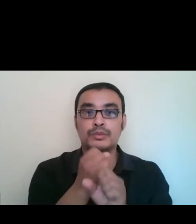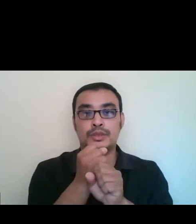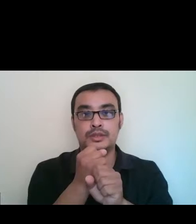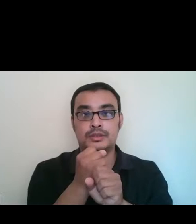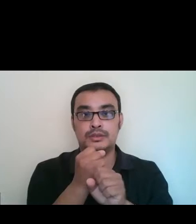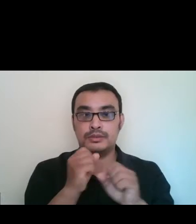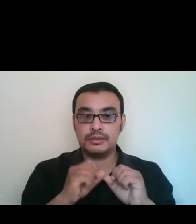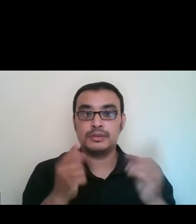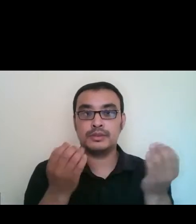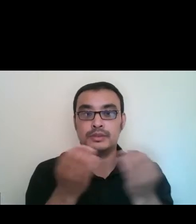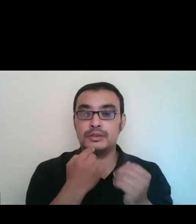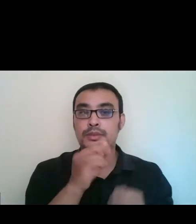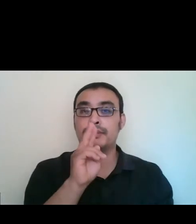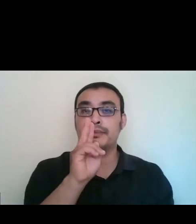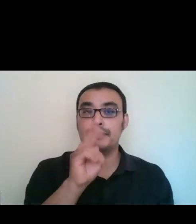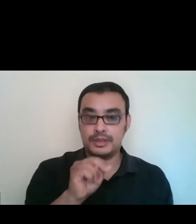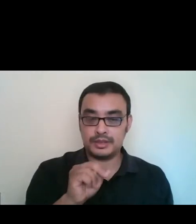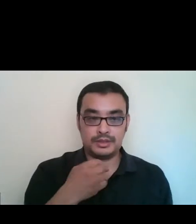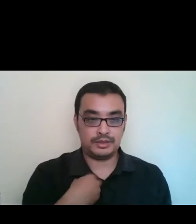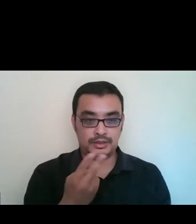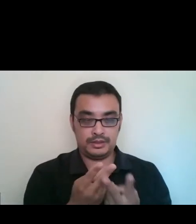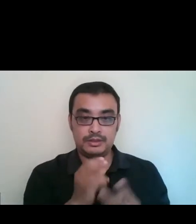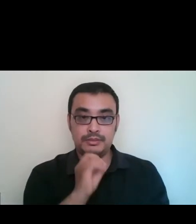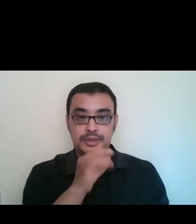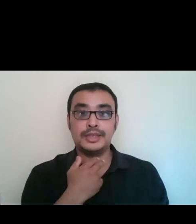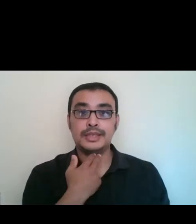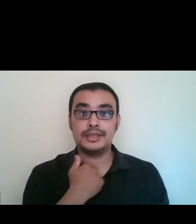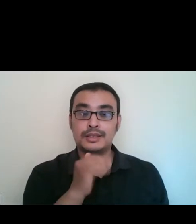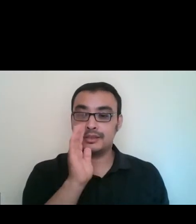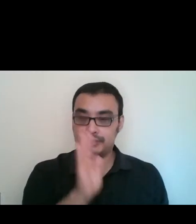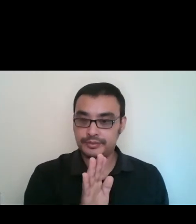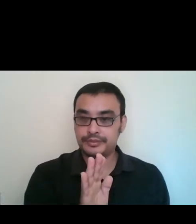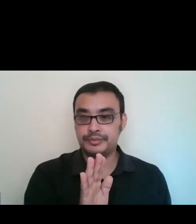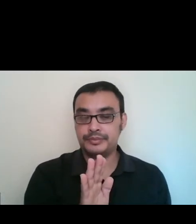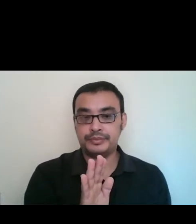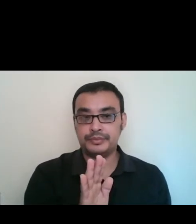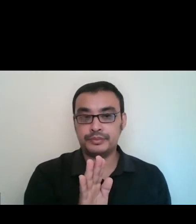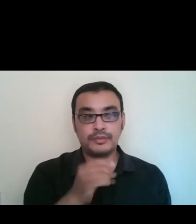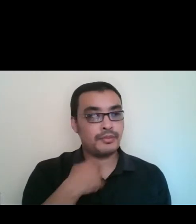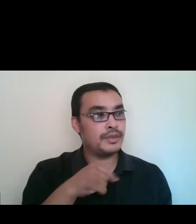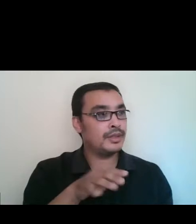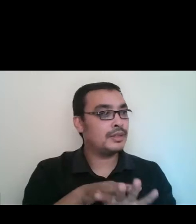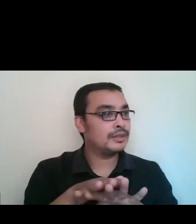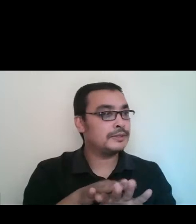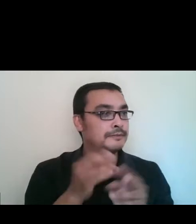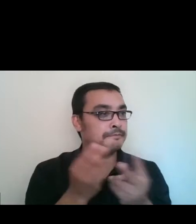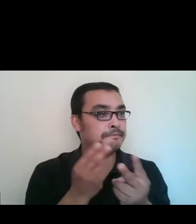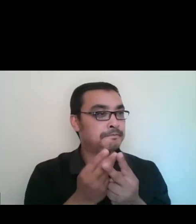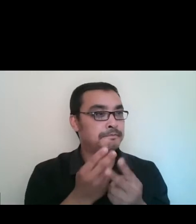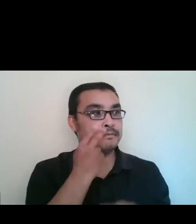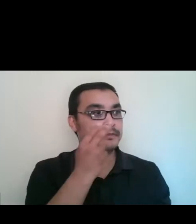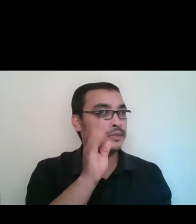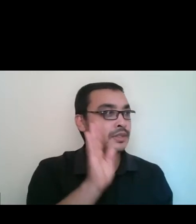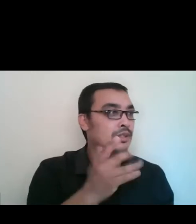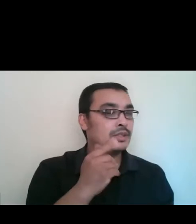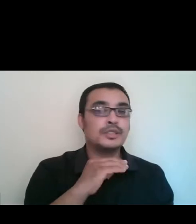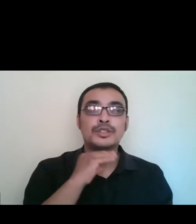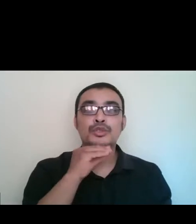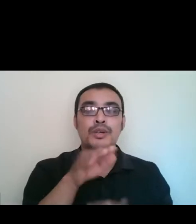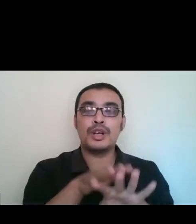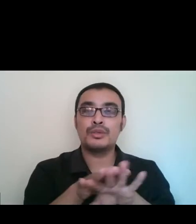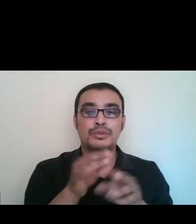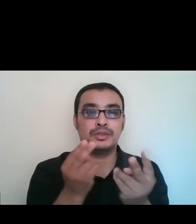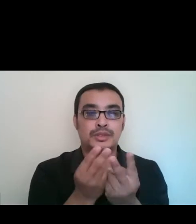just want to say that we really need to see young people not